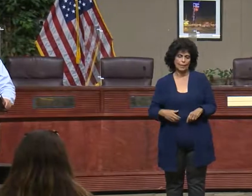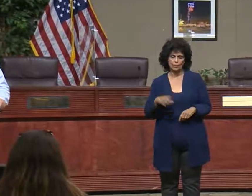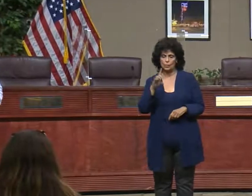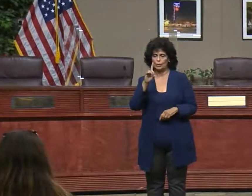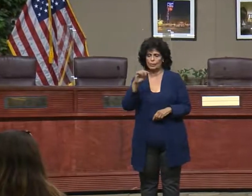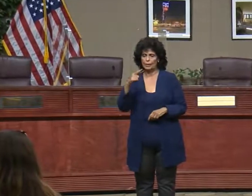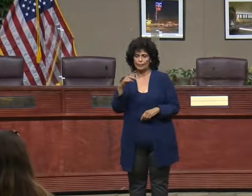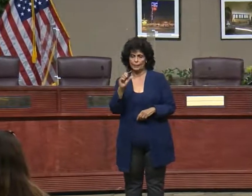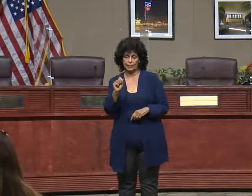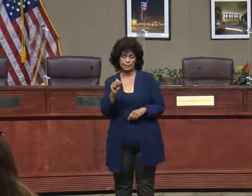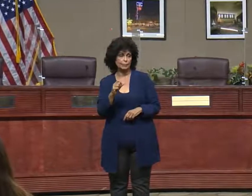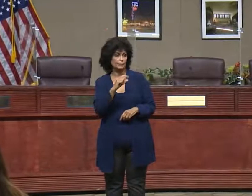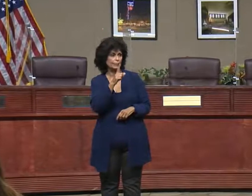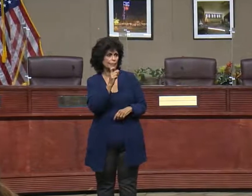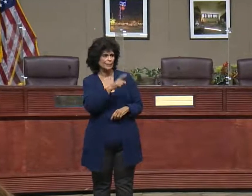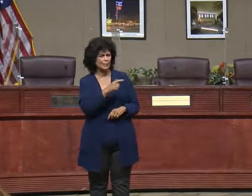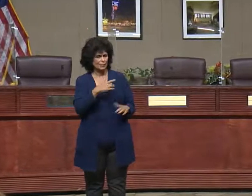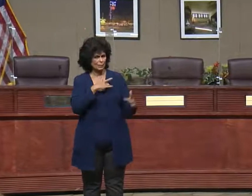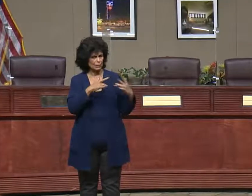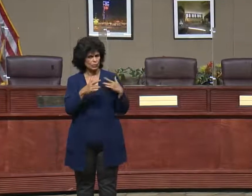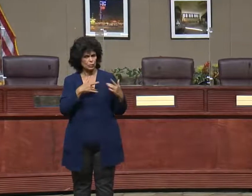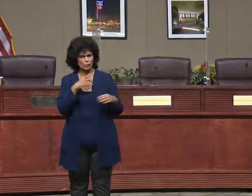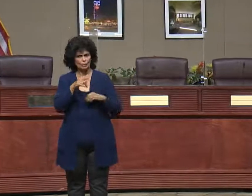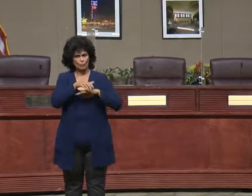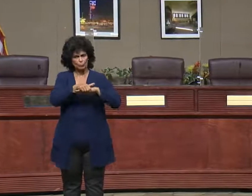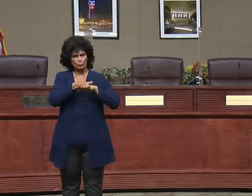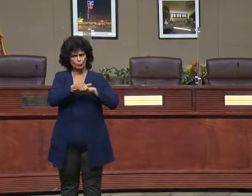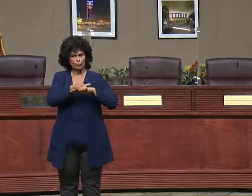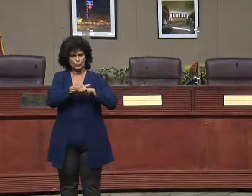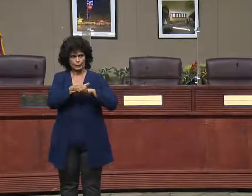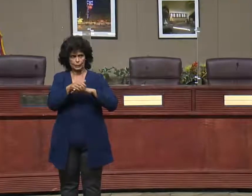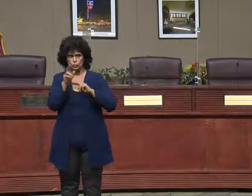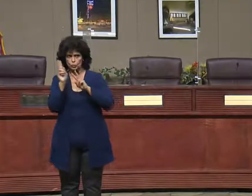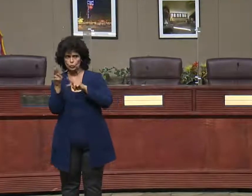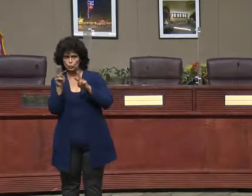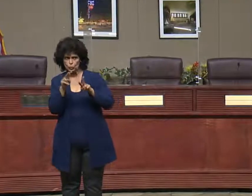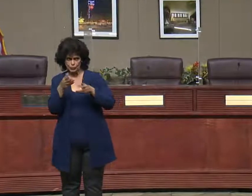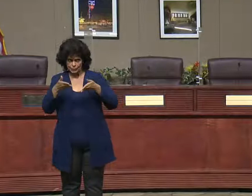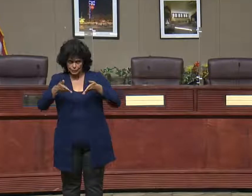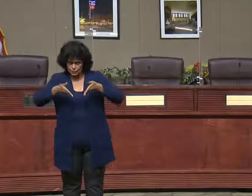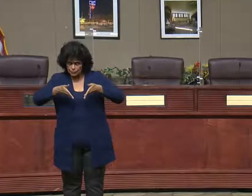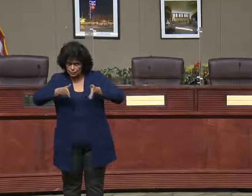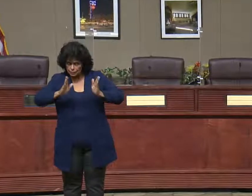concern about British tourists still being allowed to travel to Orlando?